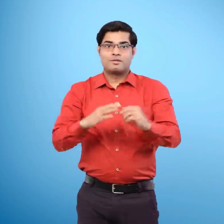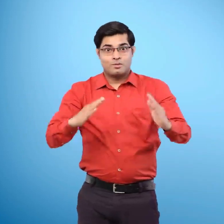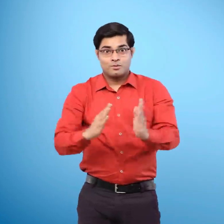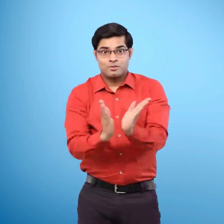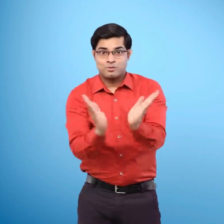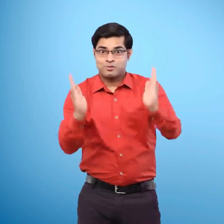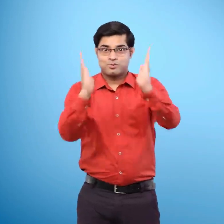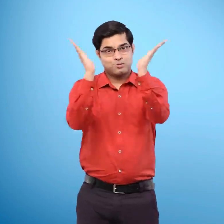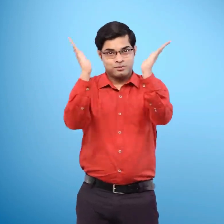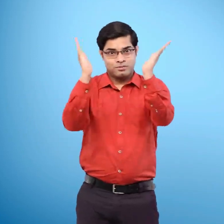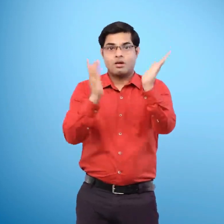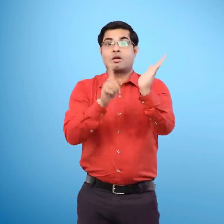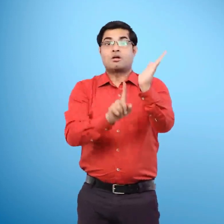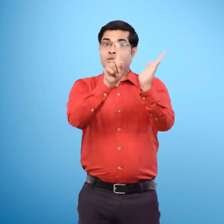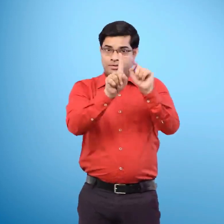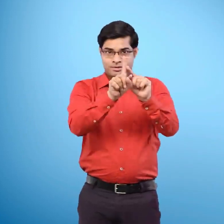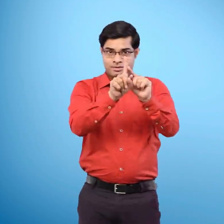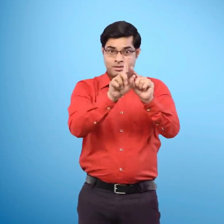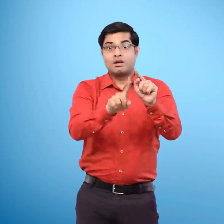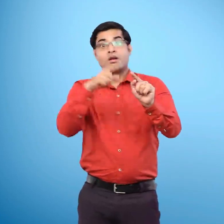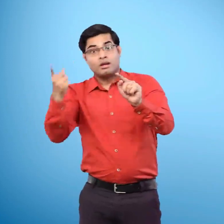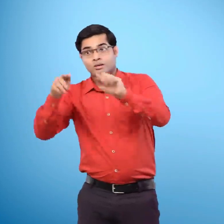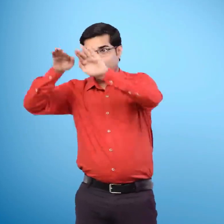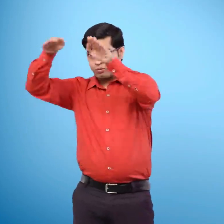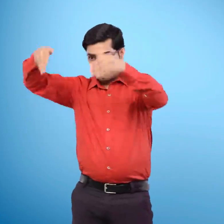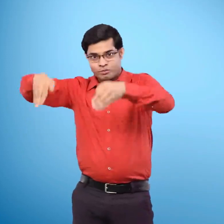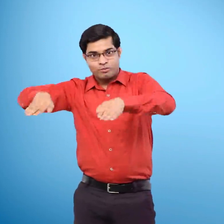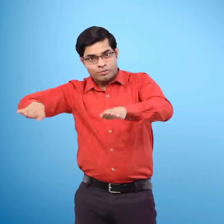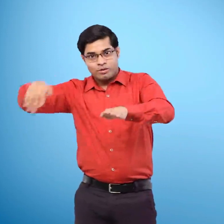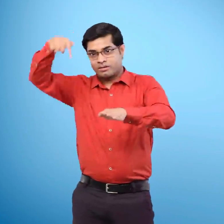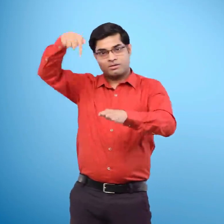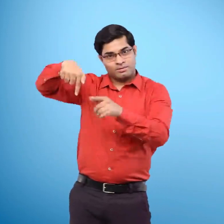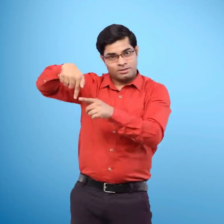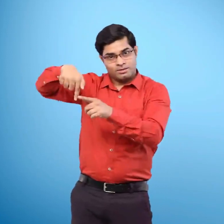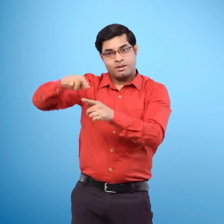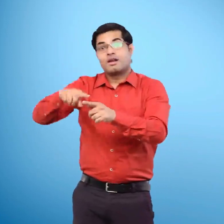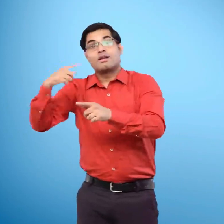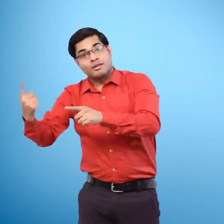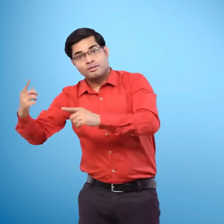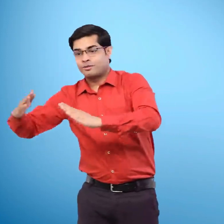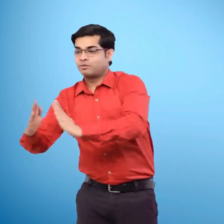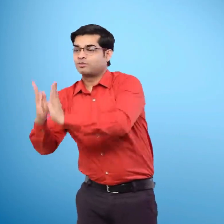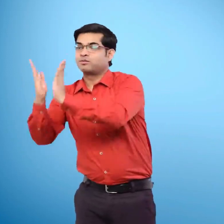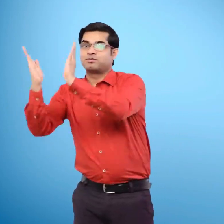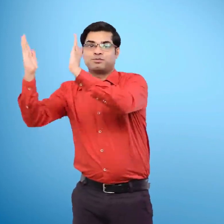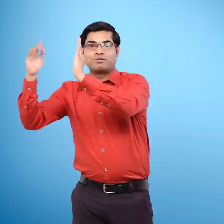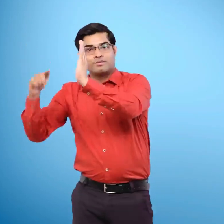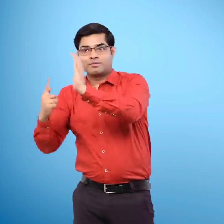Leaf 1 making upward curve, leaf 2 with stem down, leaf 1 placed to make a